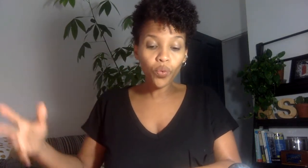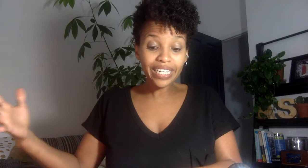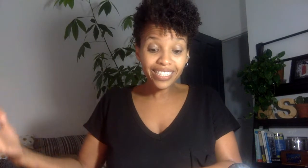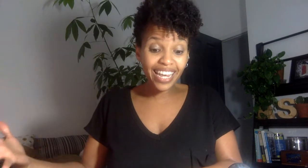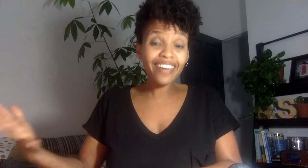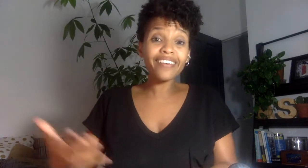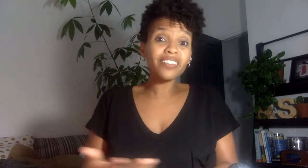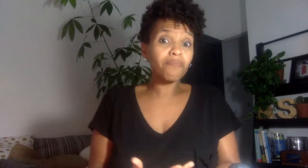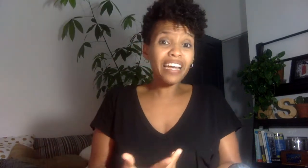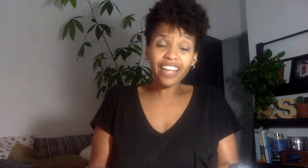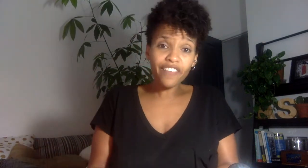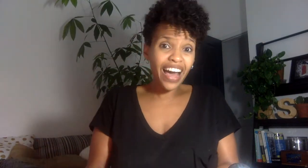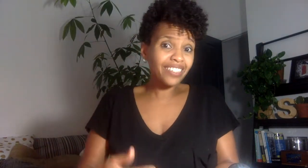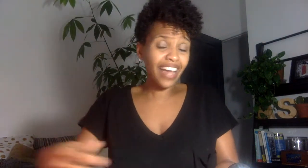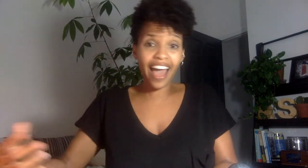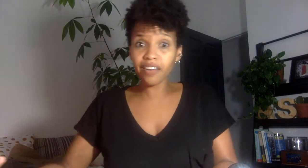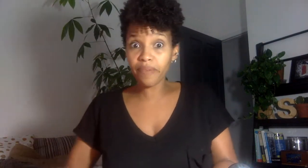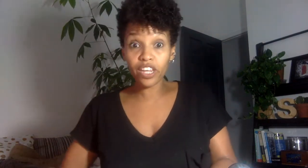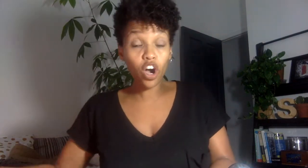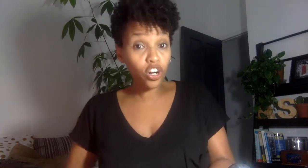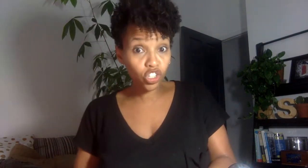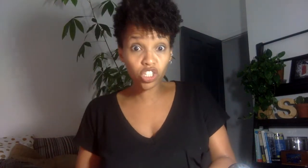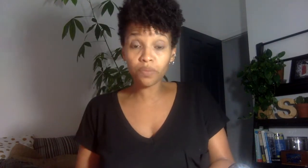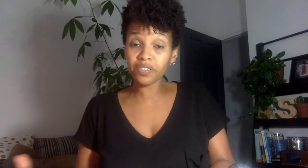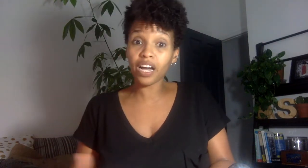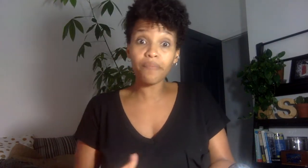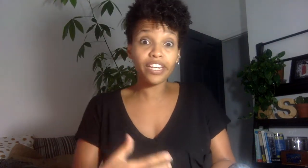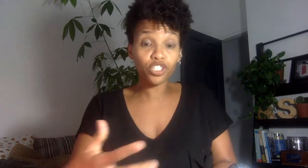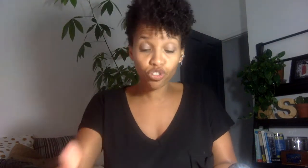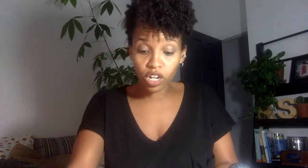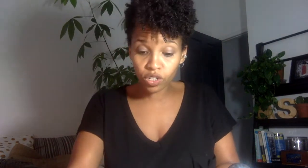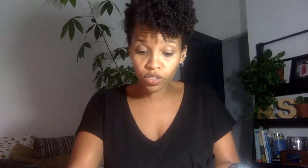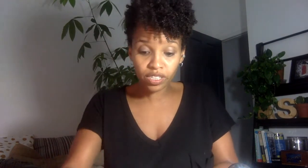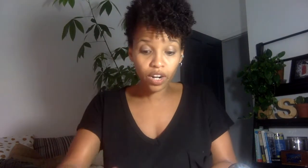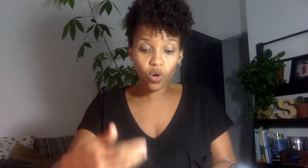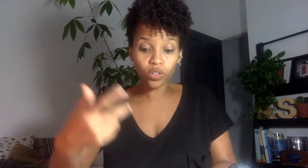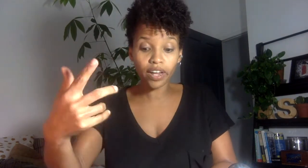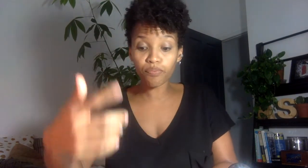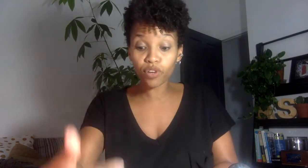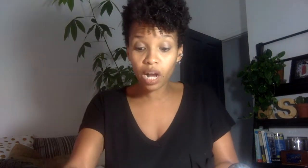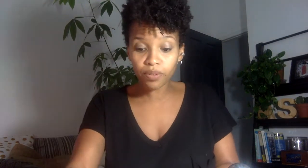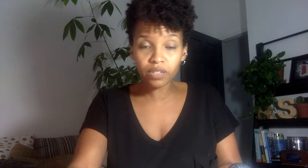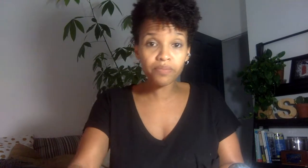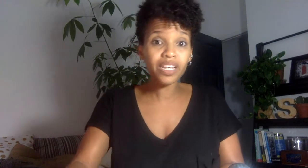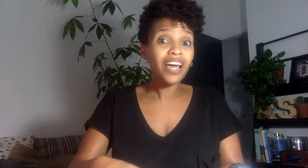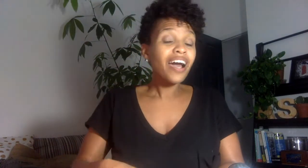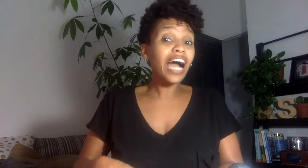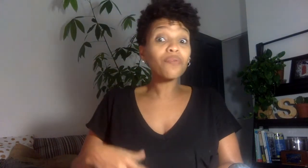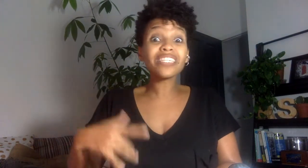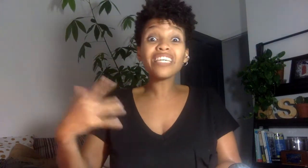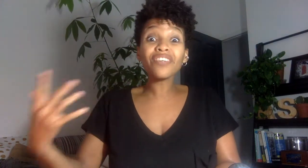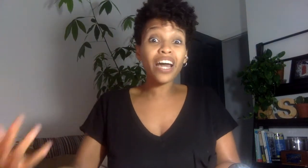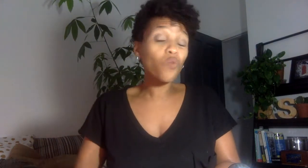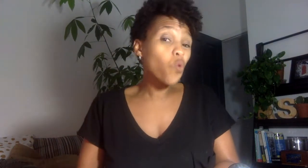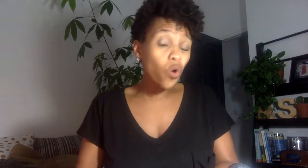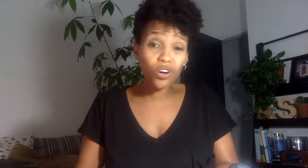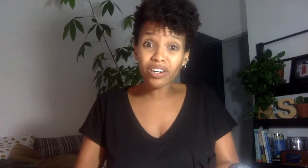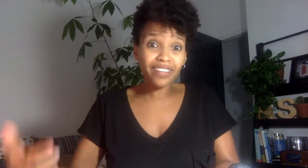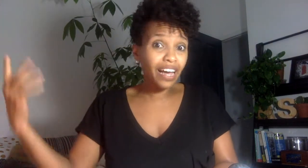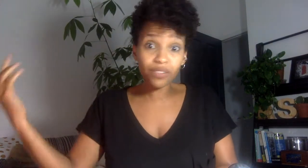he's saying is, my life hasn't had many hardships, not many struggles, not a whole lot of problems. I was even at war, and that was